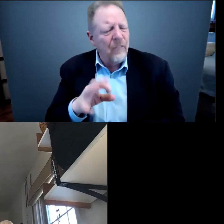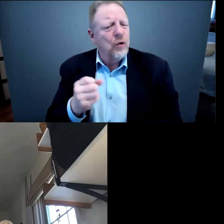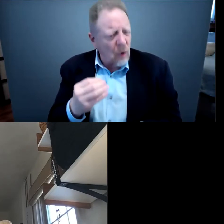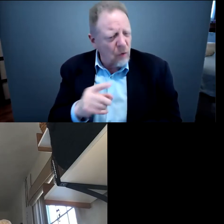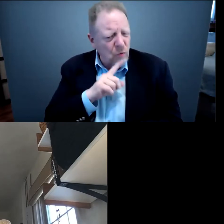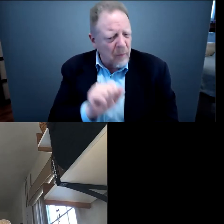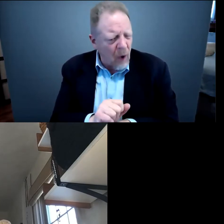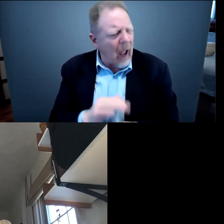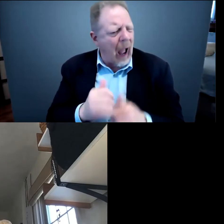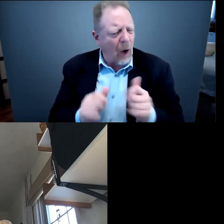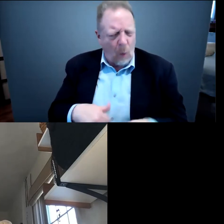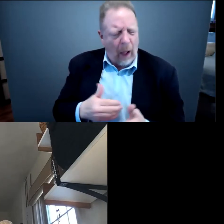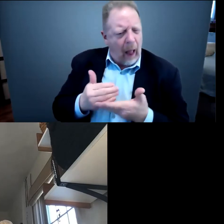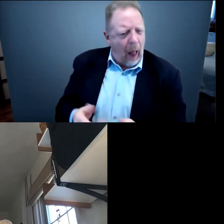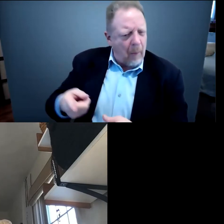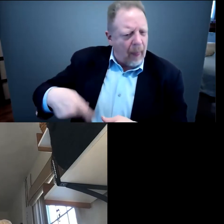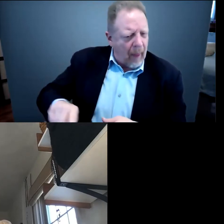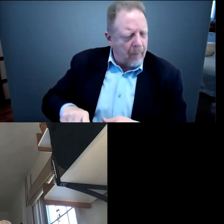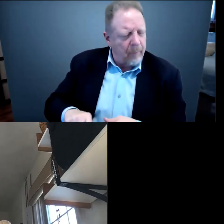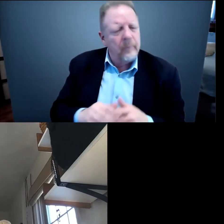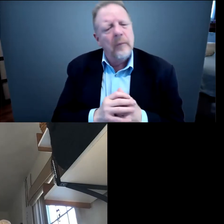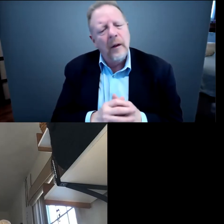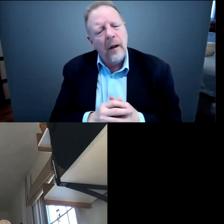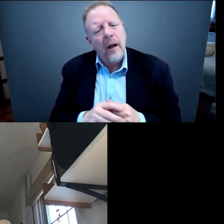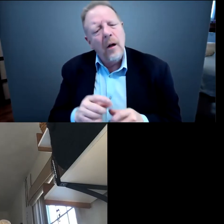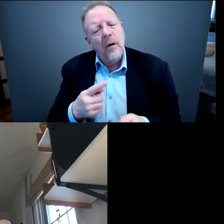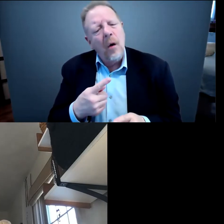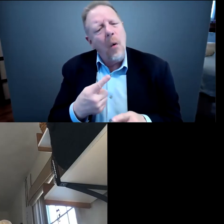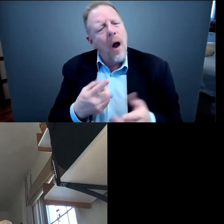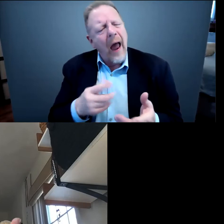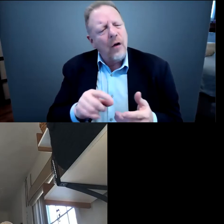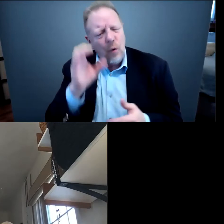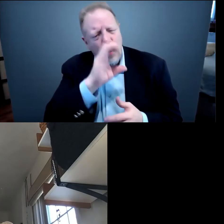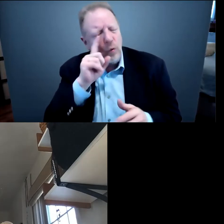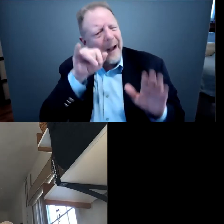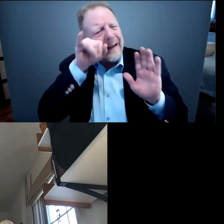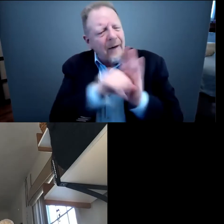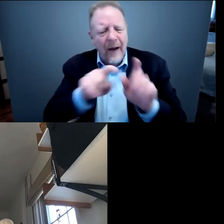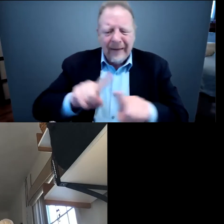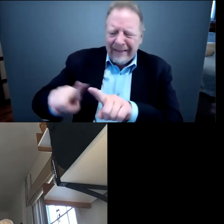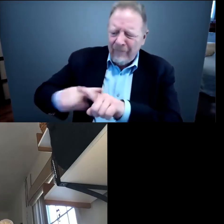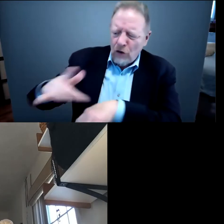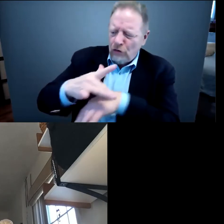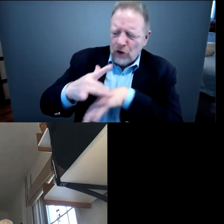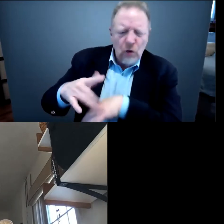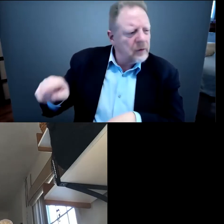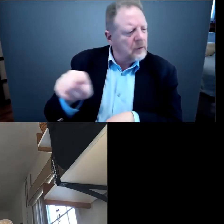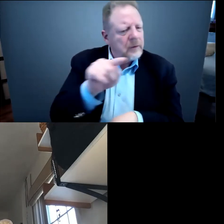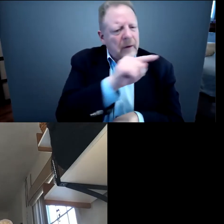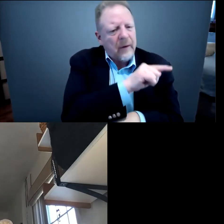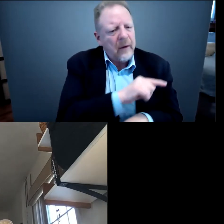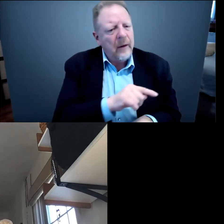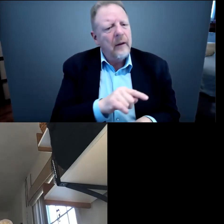them? If not, what resources are out there to help me become a contributing member of